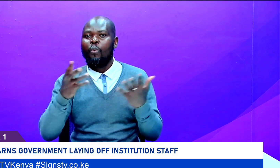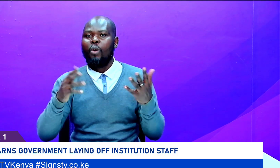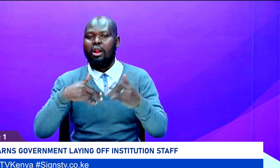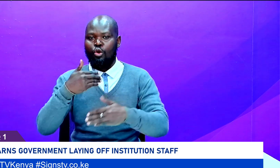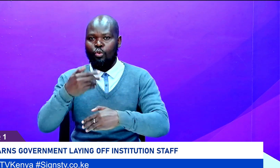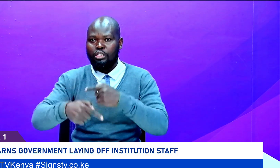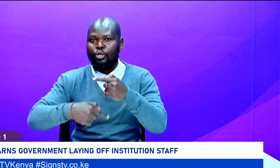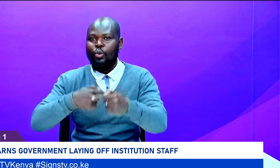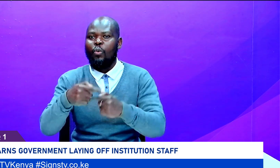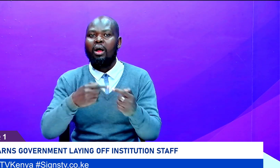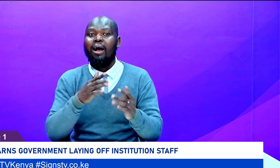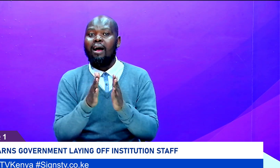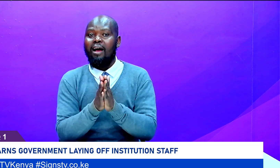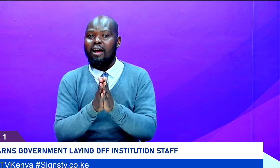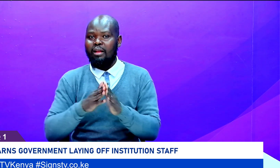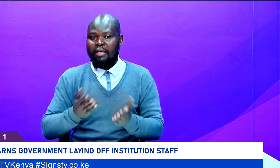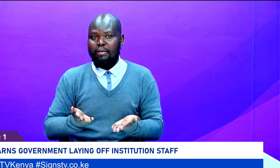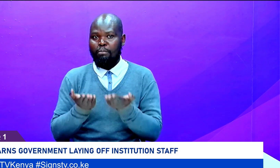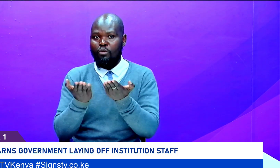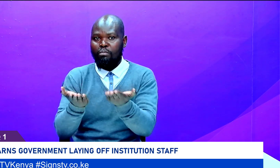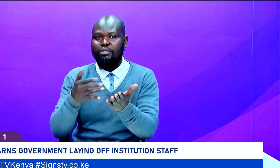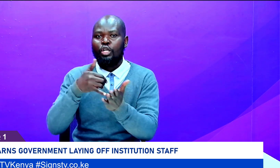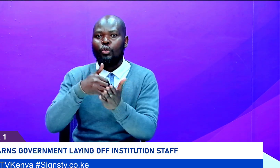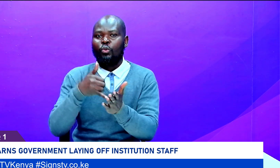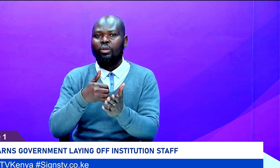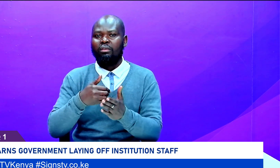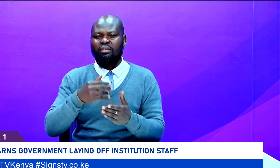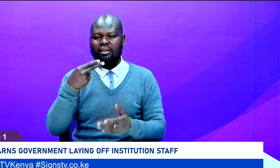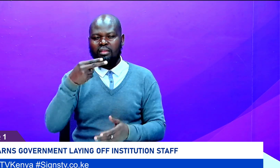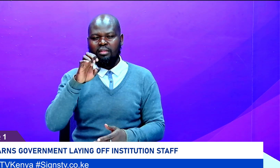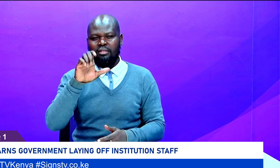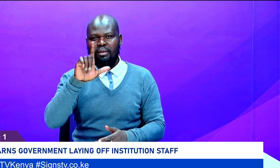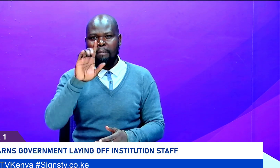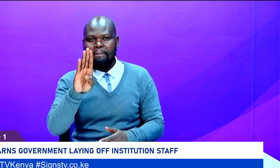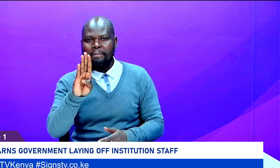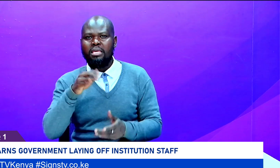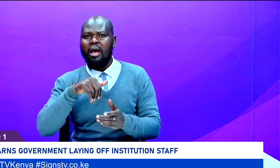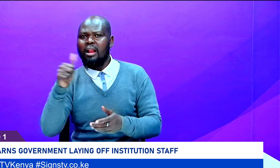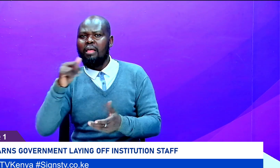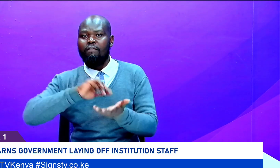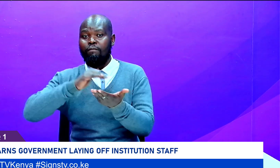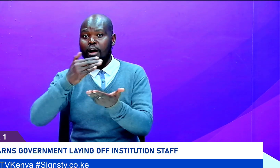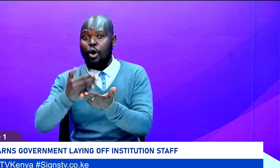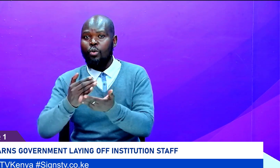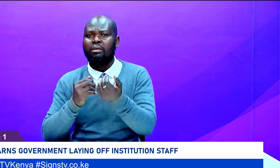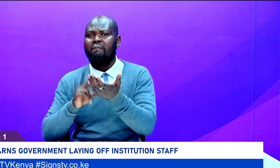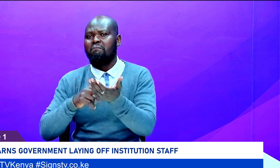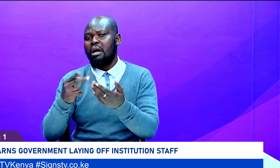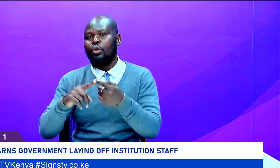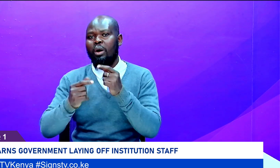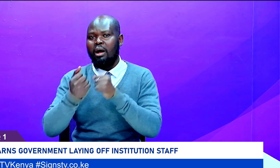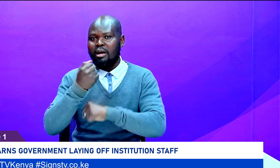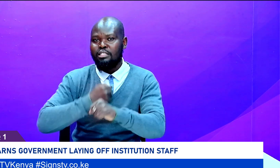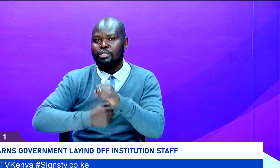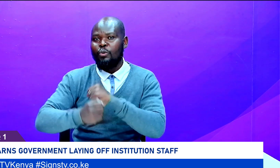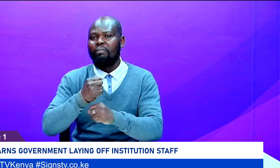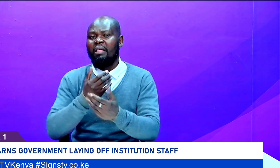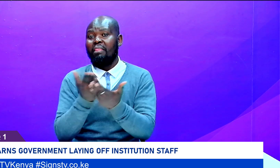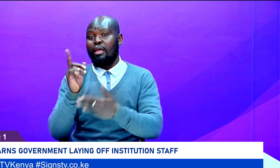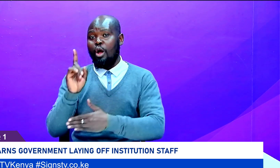to looming staff retrenchments, and a prompt release of HELB funds. Failure